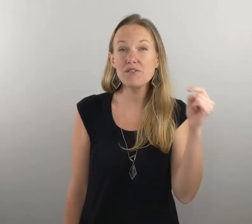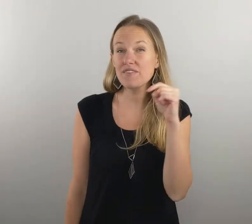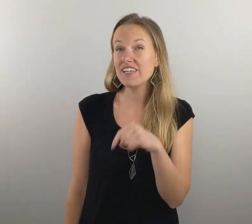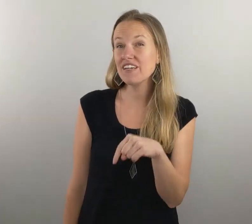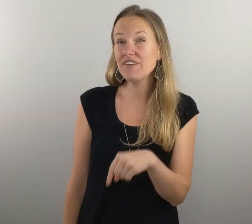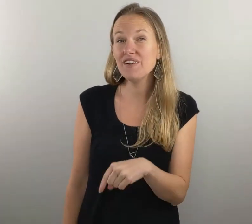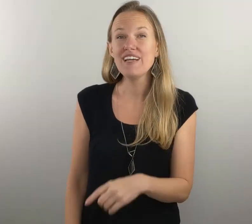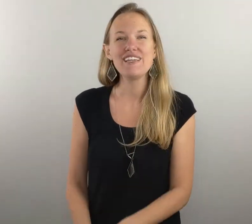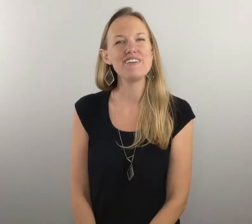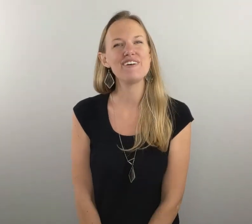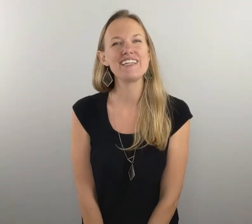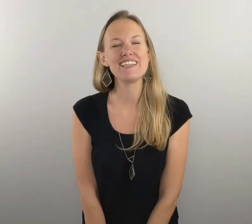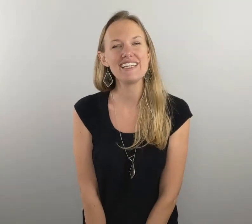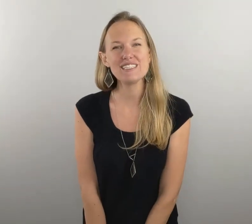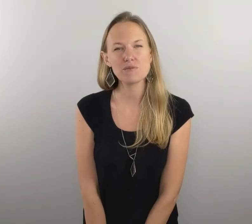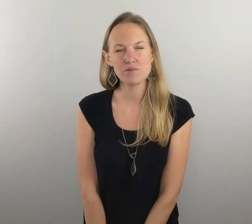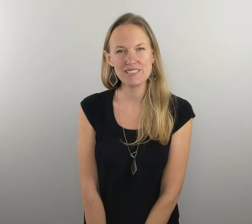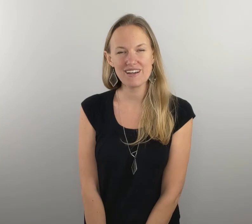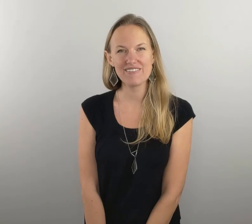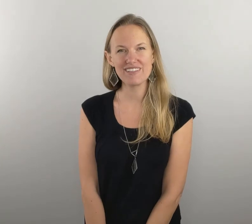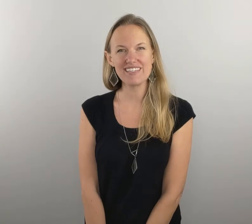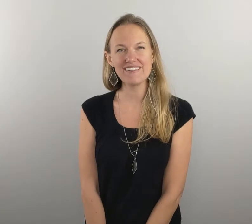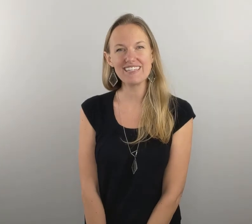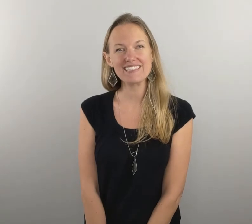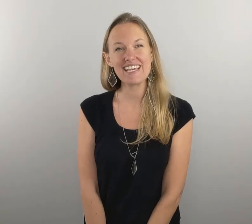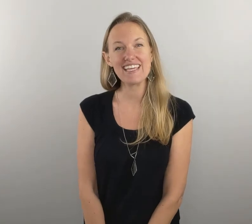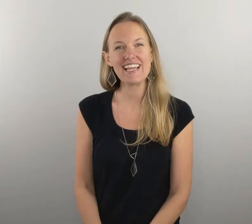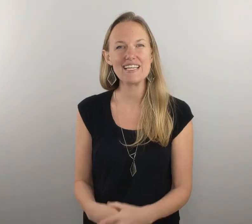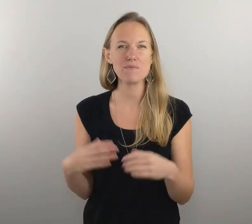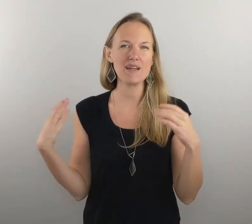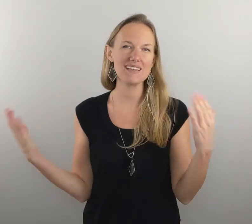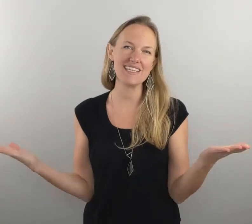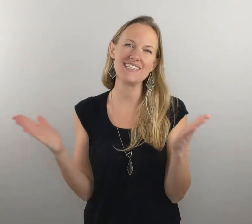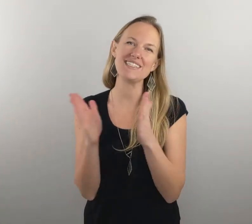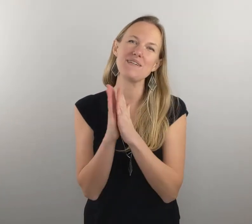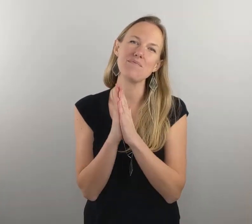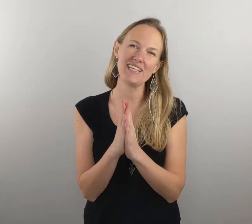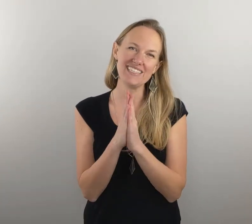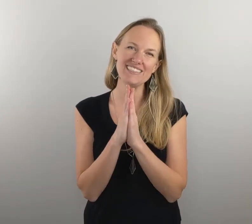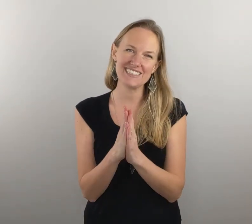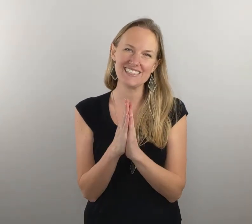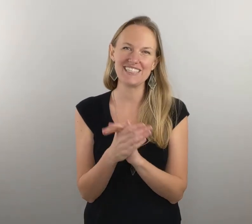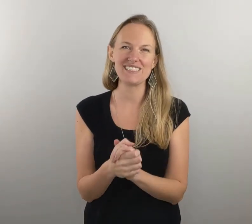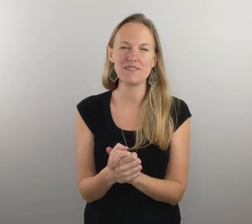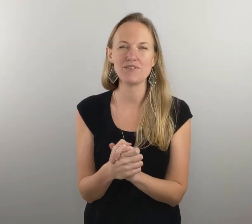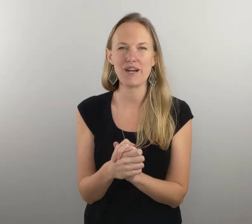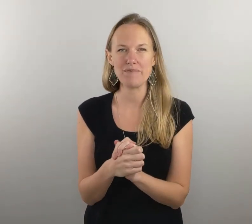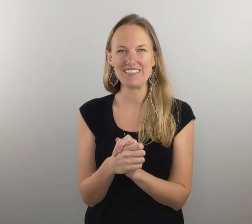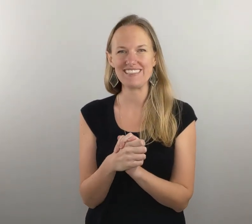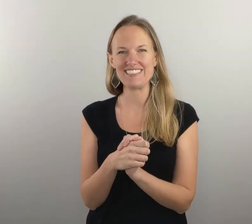the video, you'll find a link to print off the lyrics. And last but not least, please consider subscribing to the